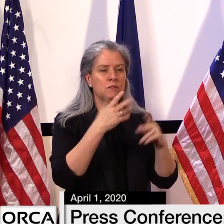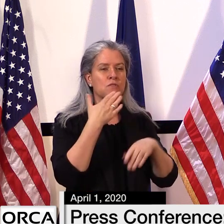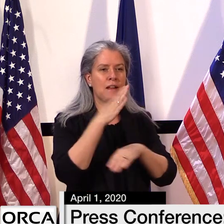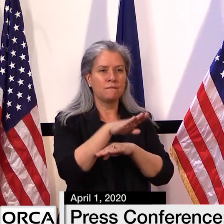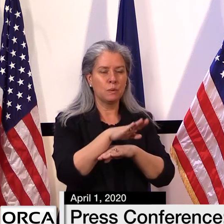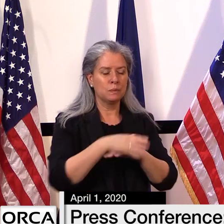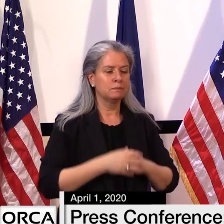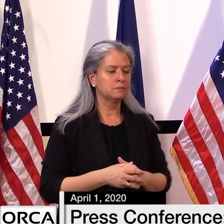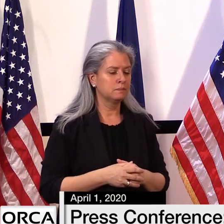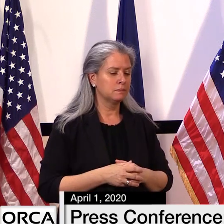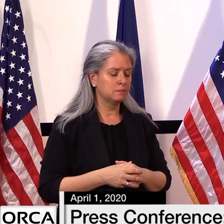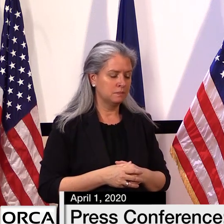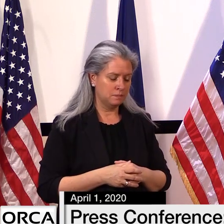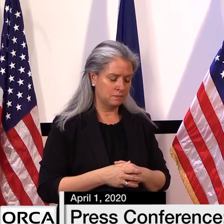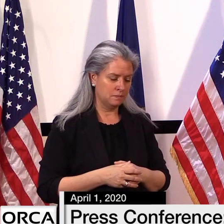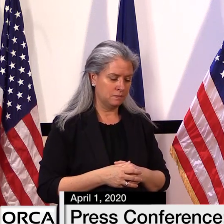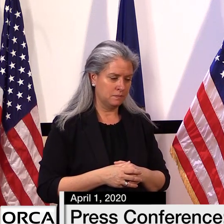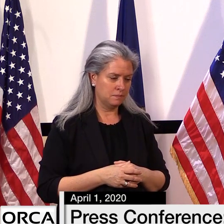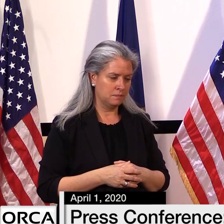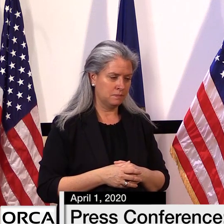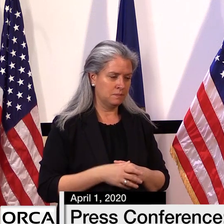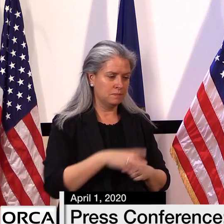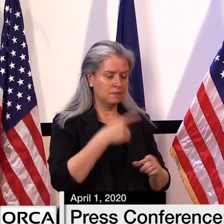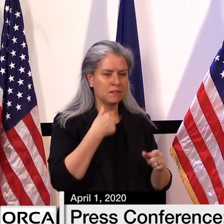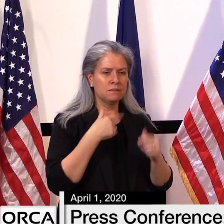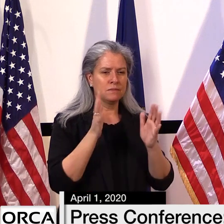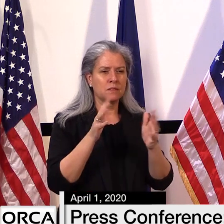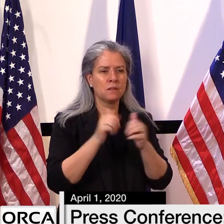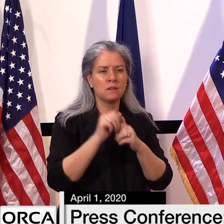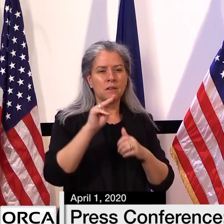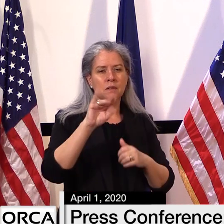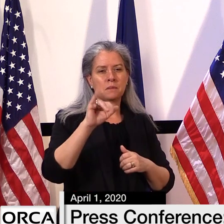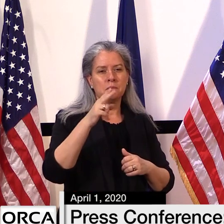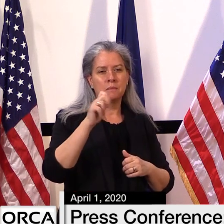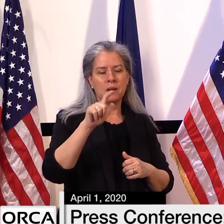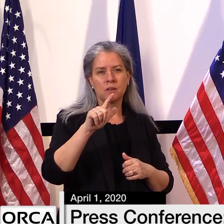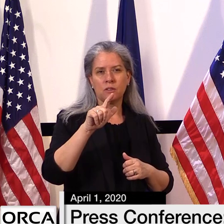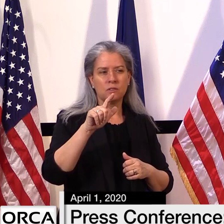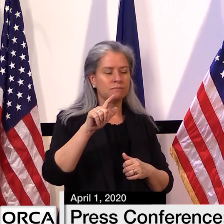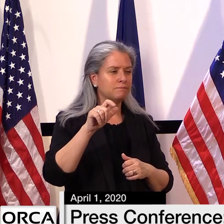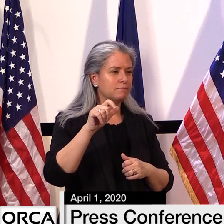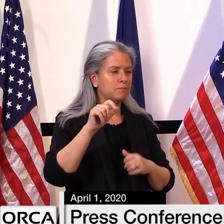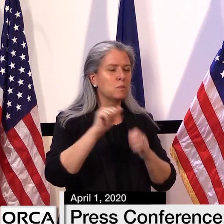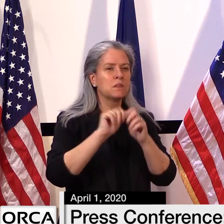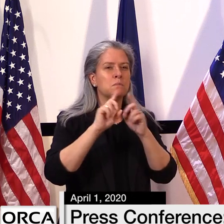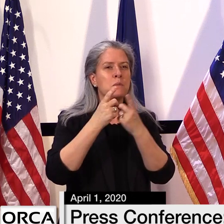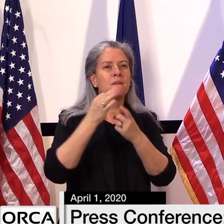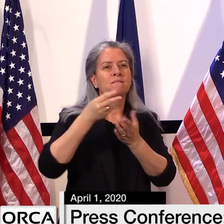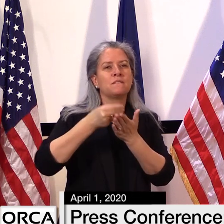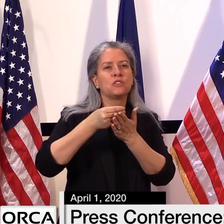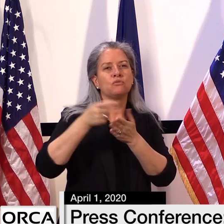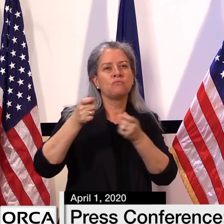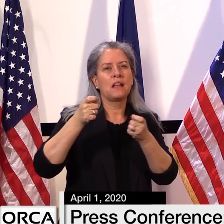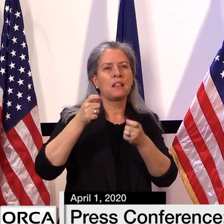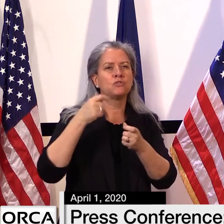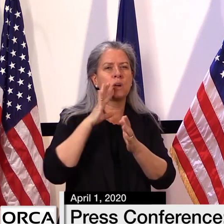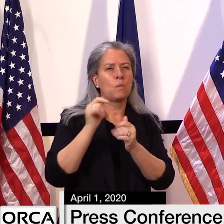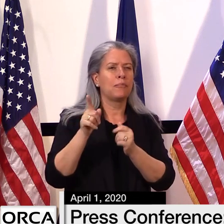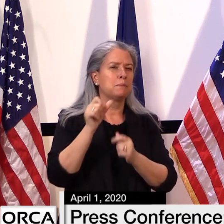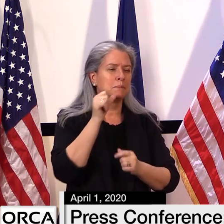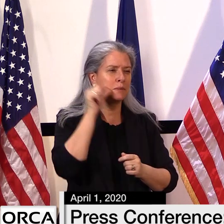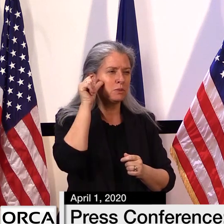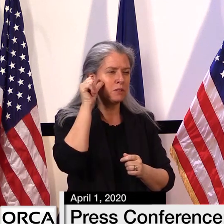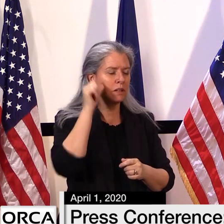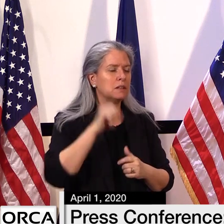afternoon. So I spoke with Michael Pisek yesterday with the Department of Financial Regulation, and he